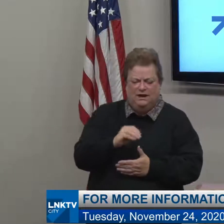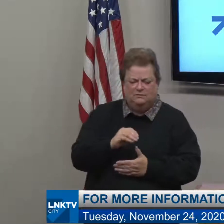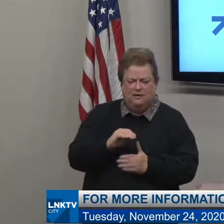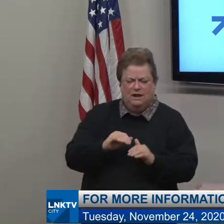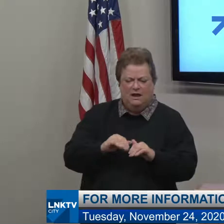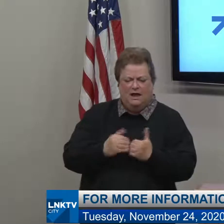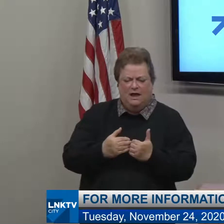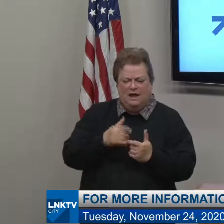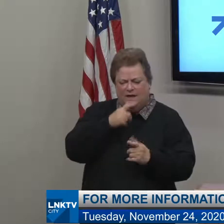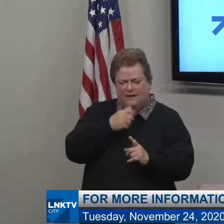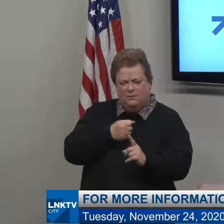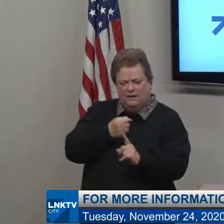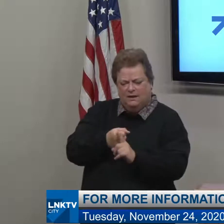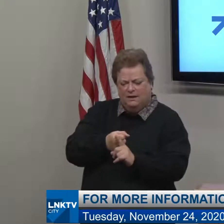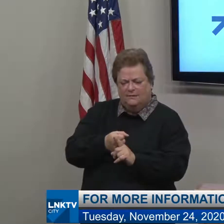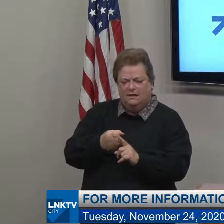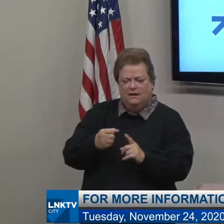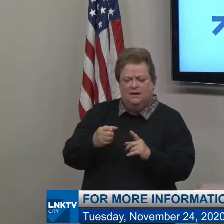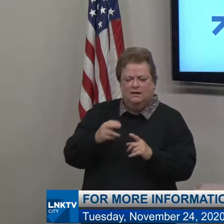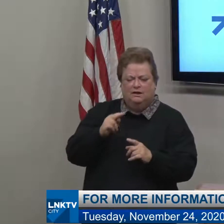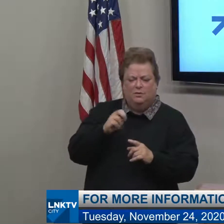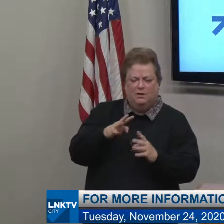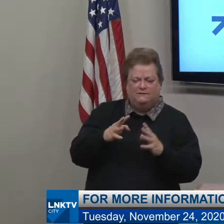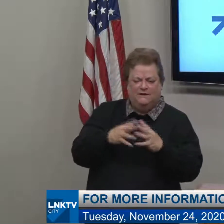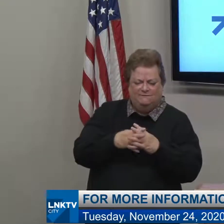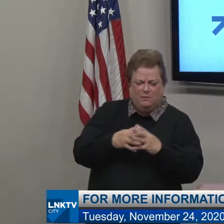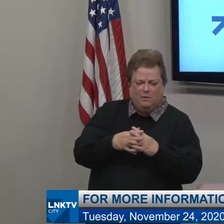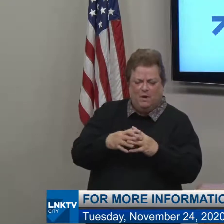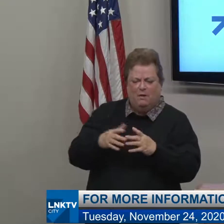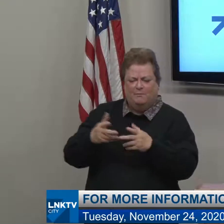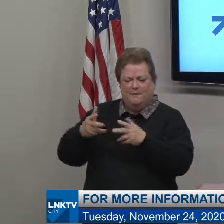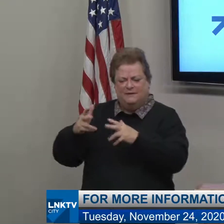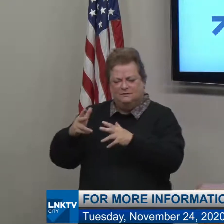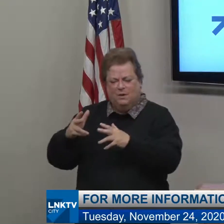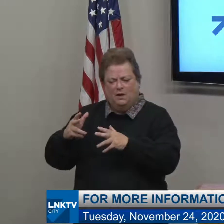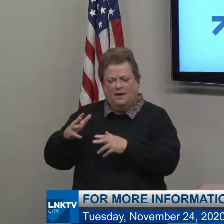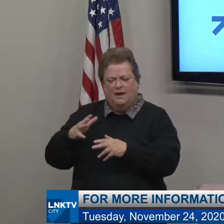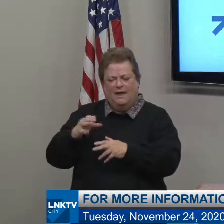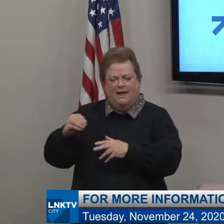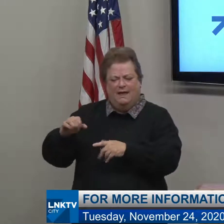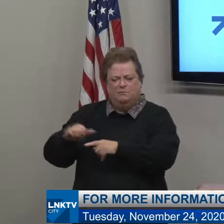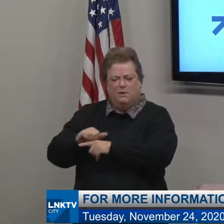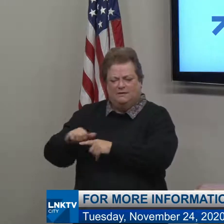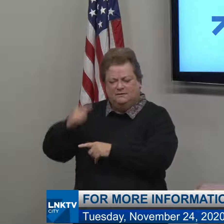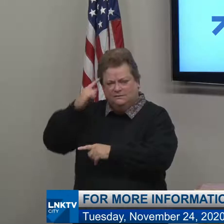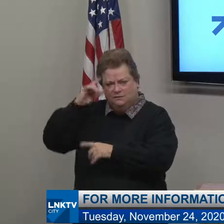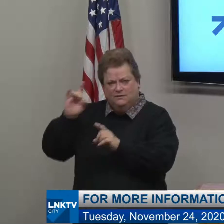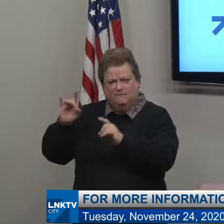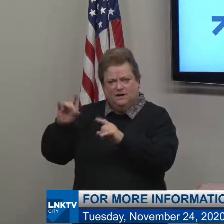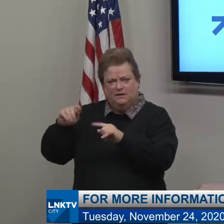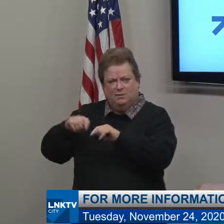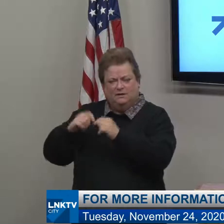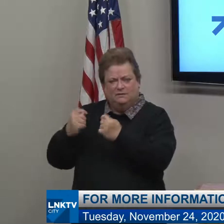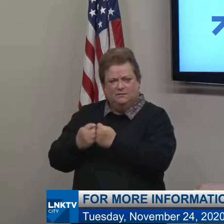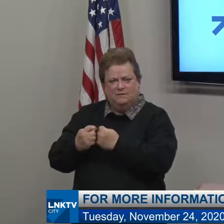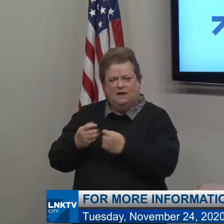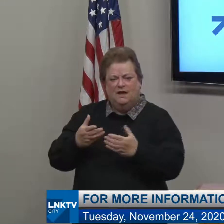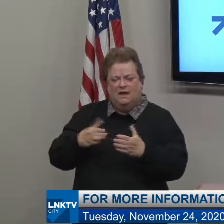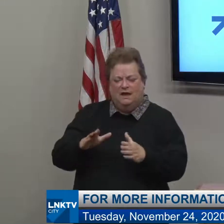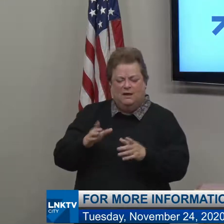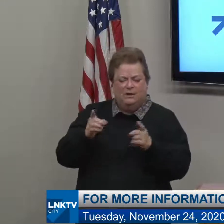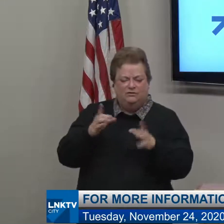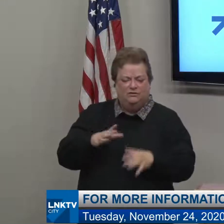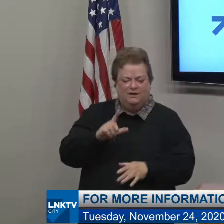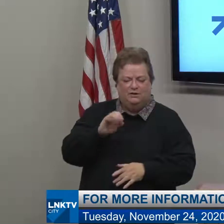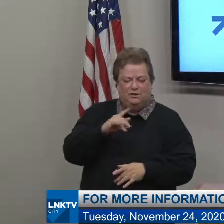Nebraska basketball, Nebraska football practices for like the volleyball team? I'll have Director Lopez come up and